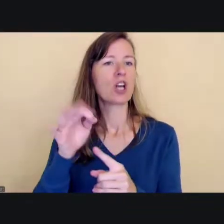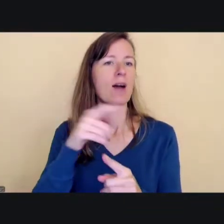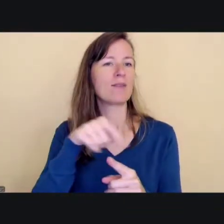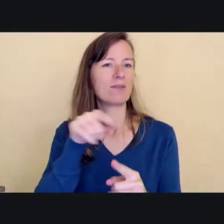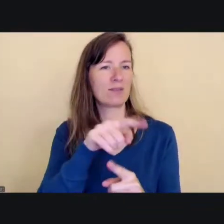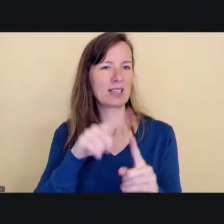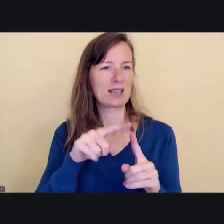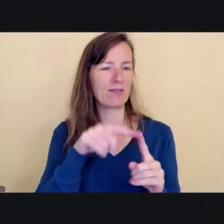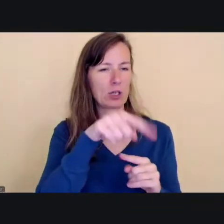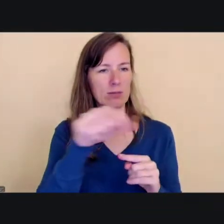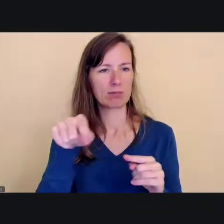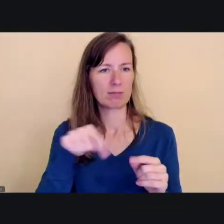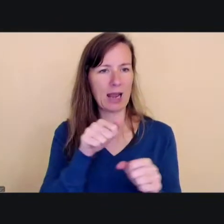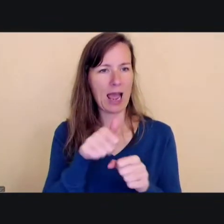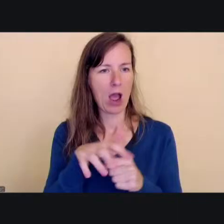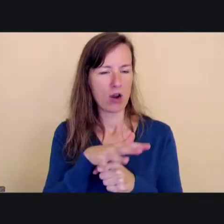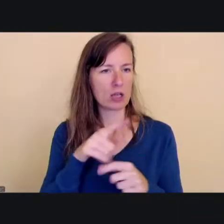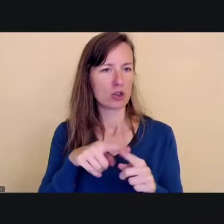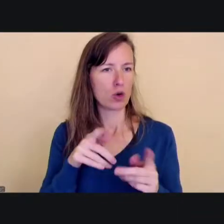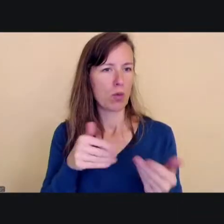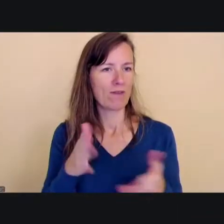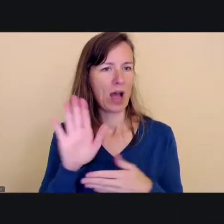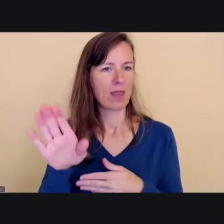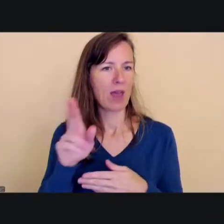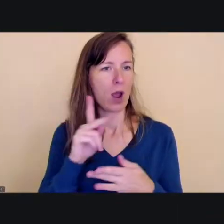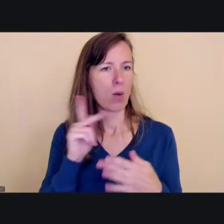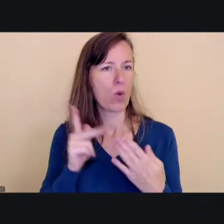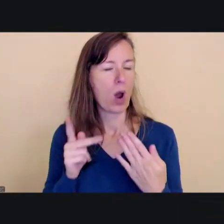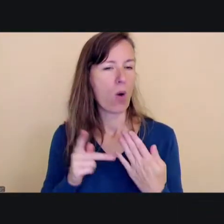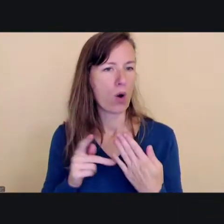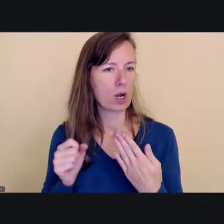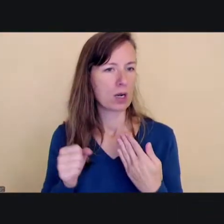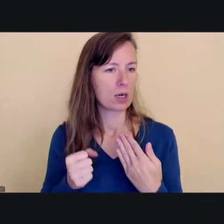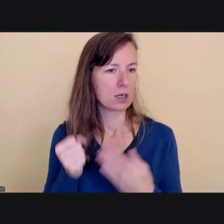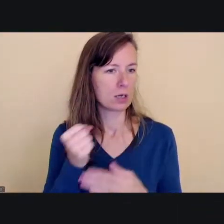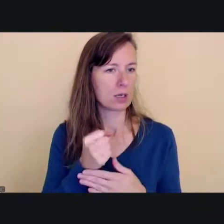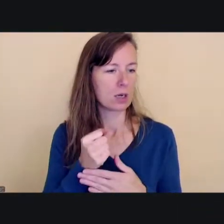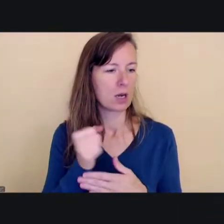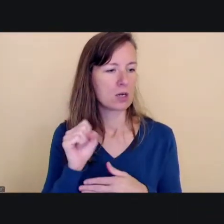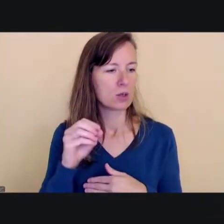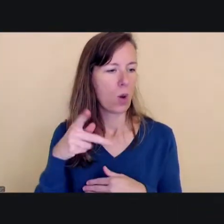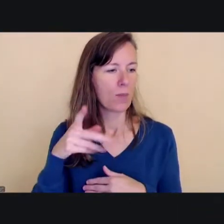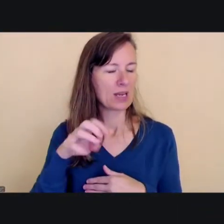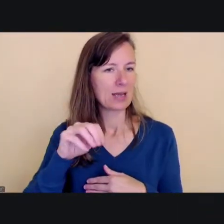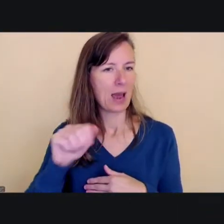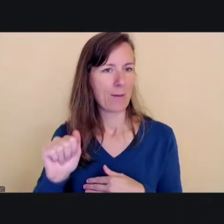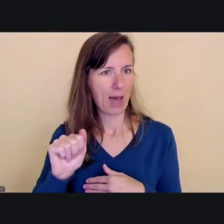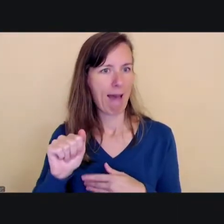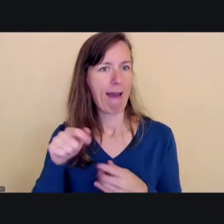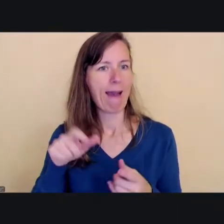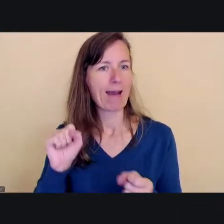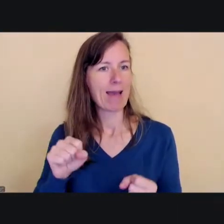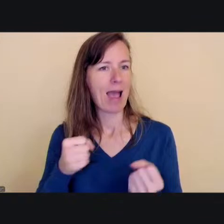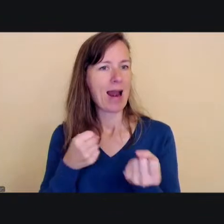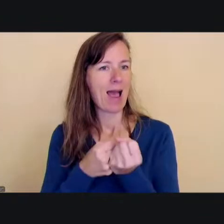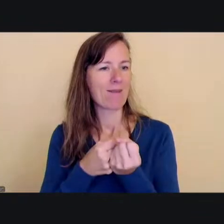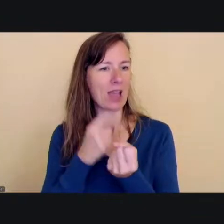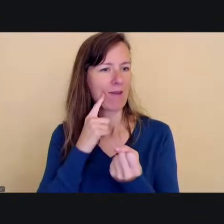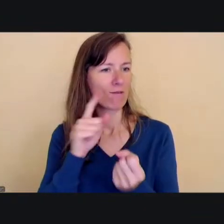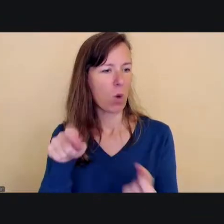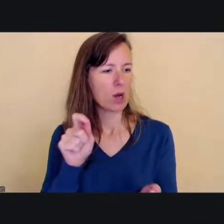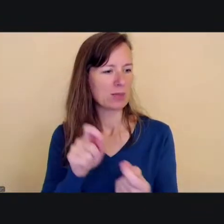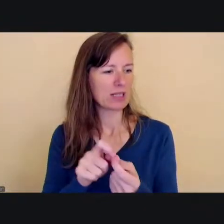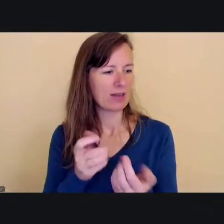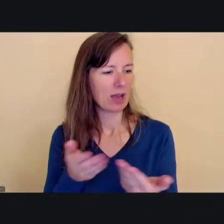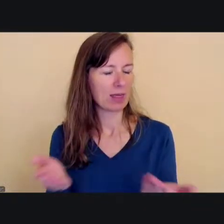priorities, so that PGCMA as an entity can try to advocate for specific things. I don't